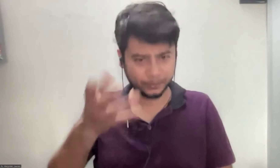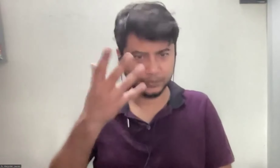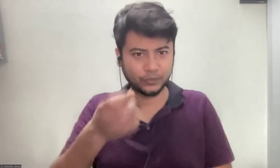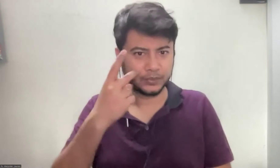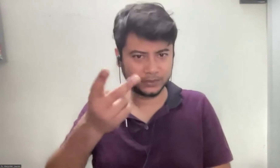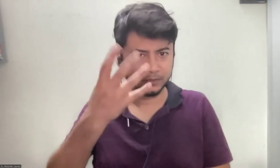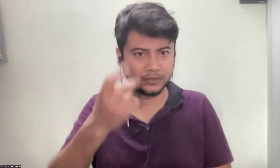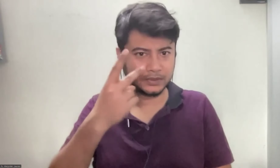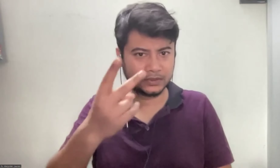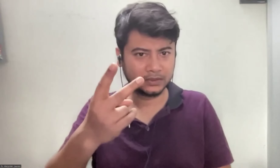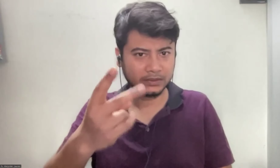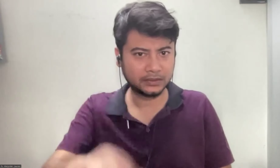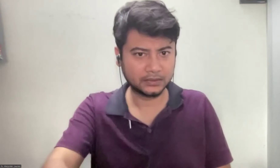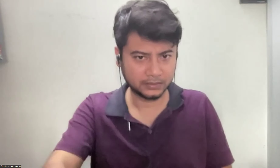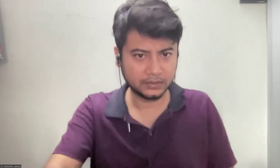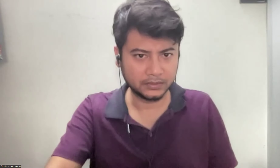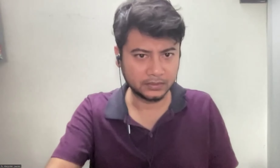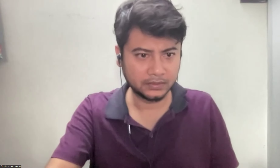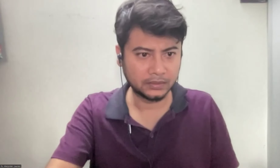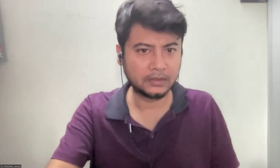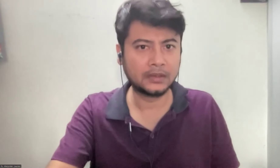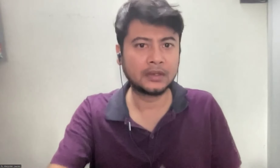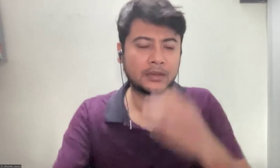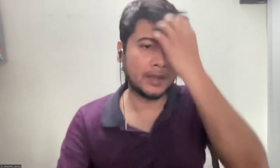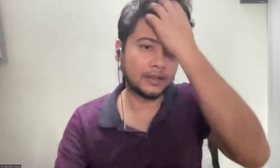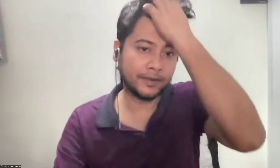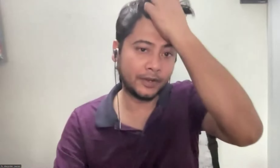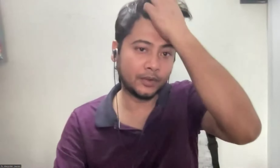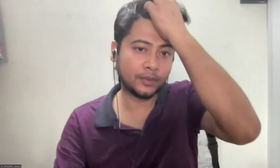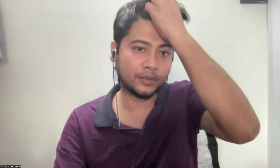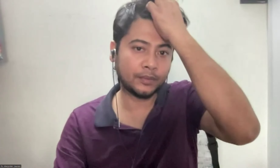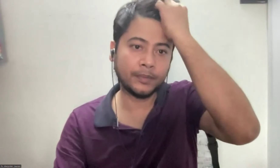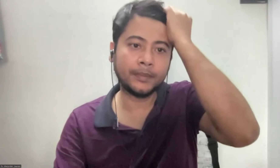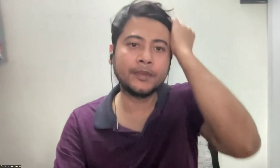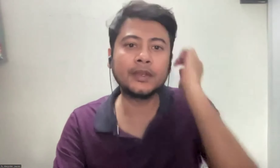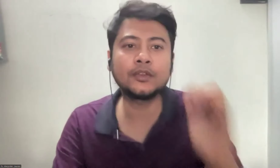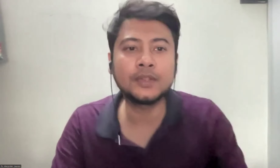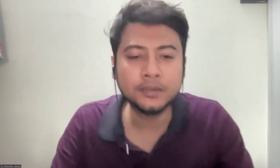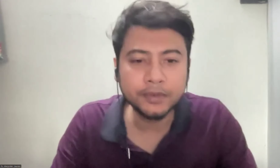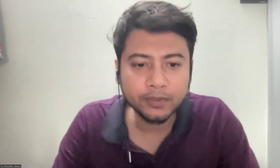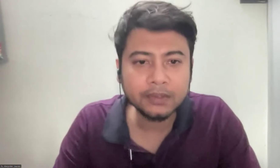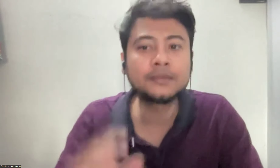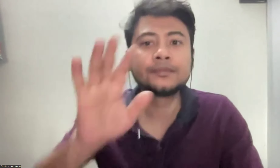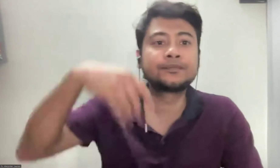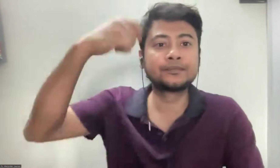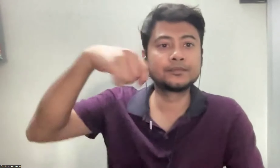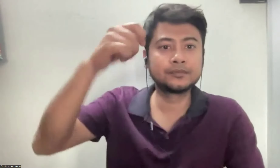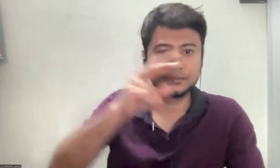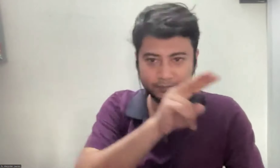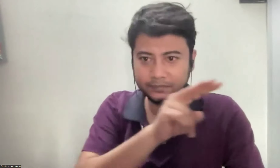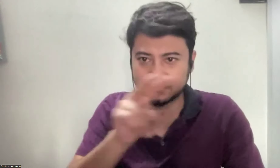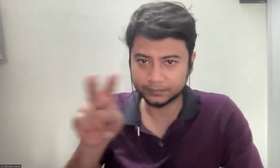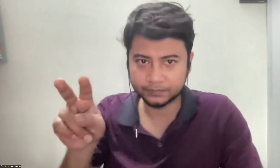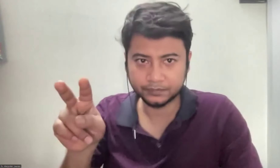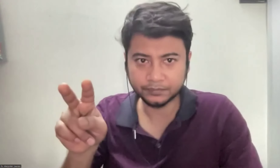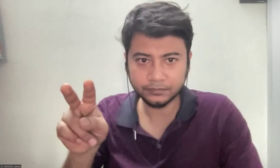Okay. So now few do's and Mada, don'ts. Yes. video, maybe we need to see the video once. Ha, you